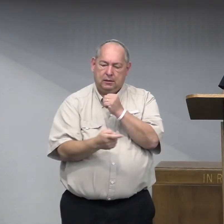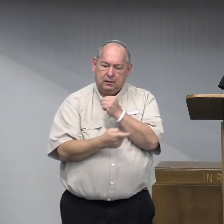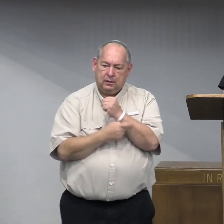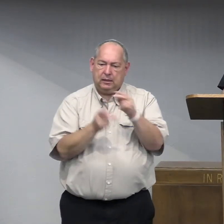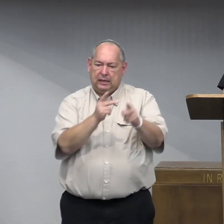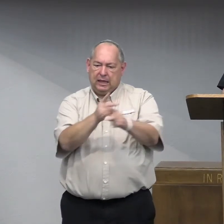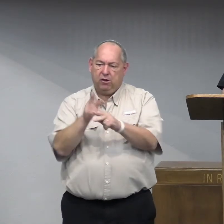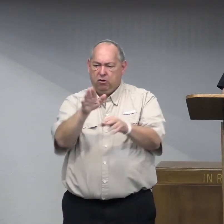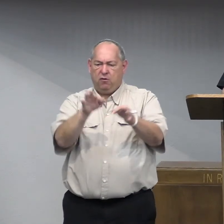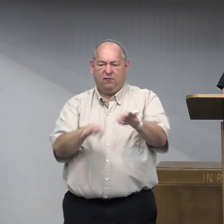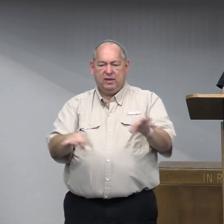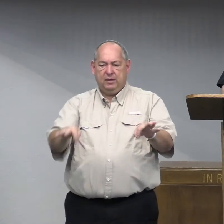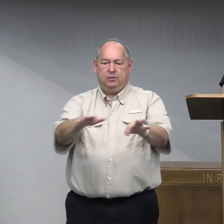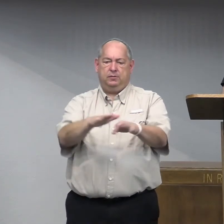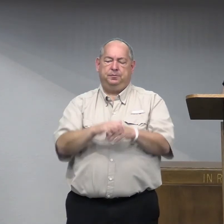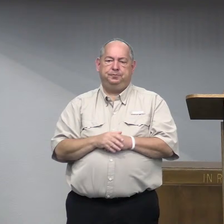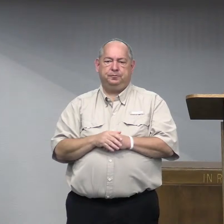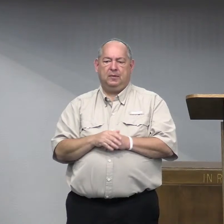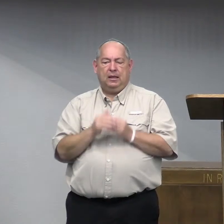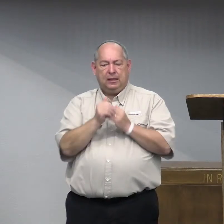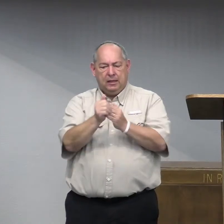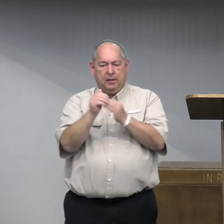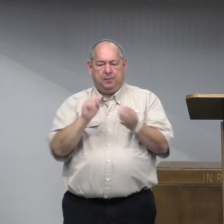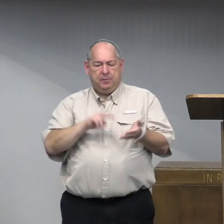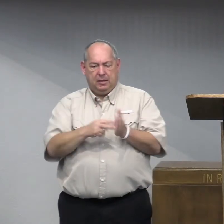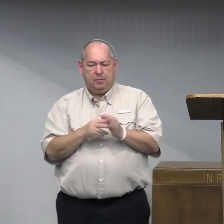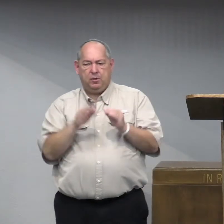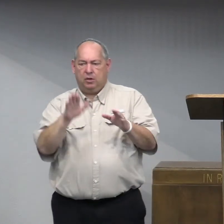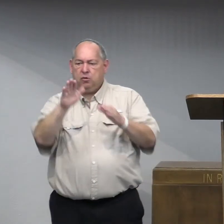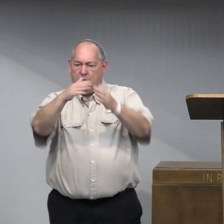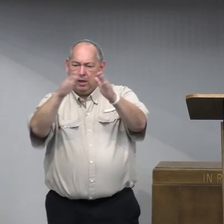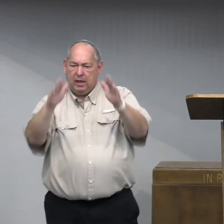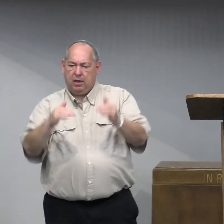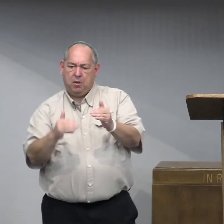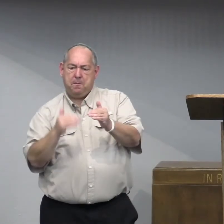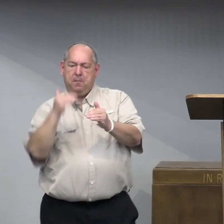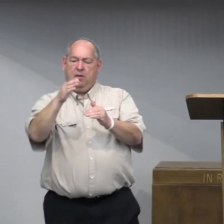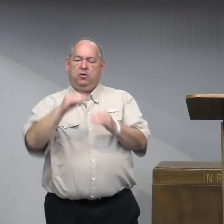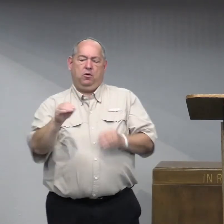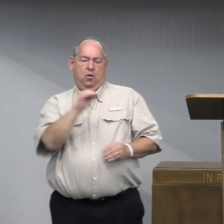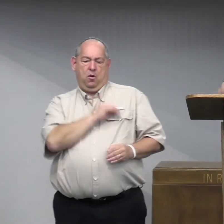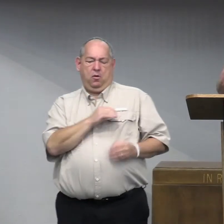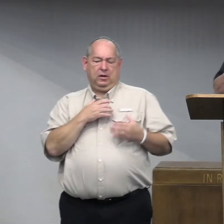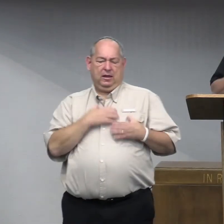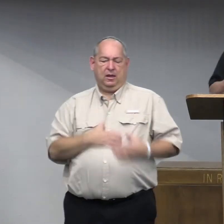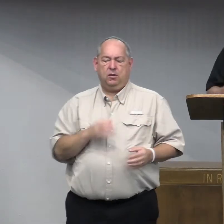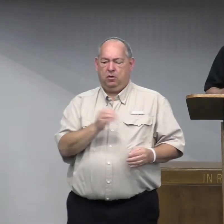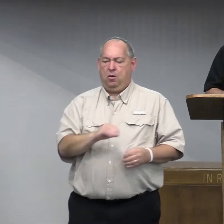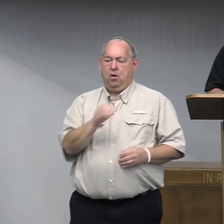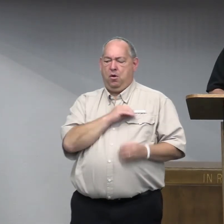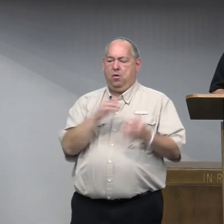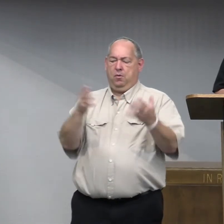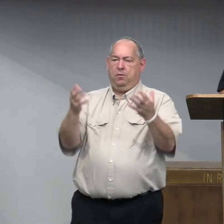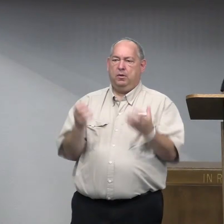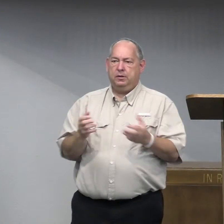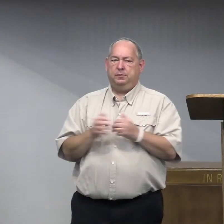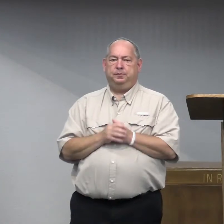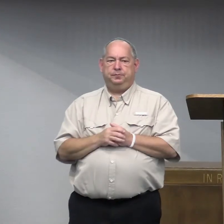field. Leadership means putting your household above your own desires, above your own